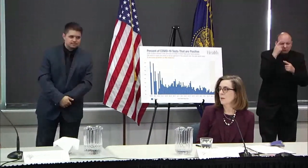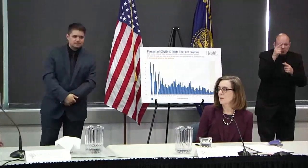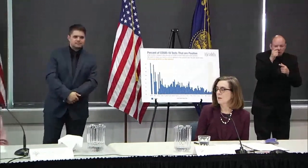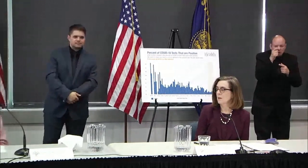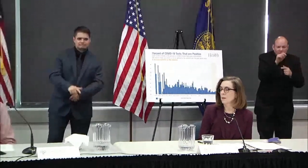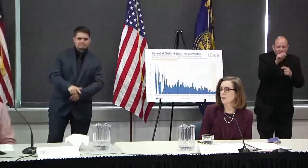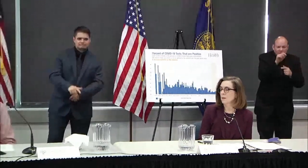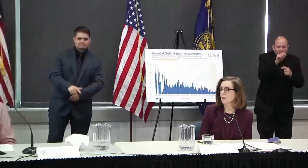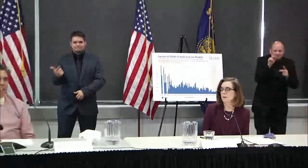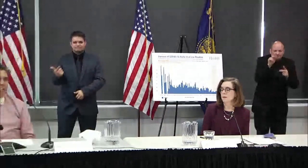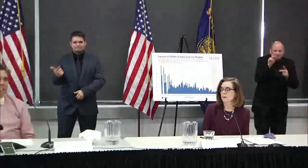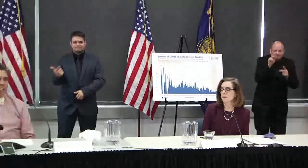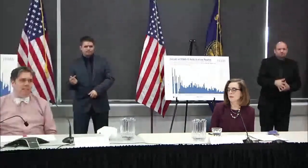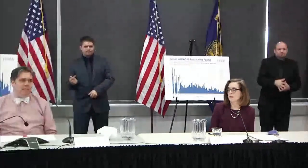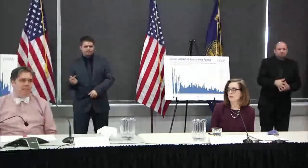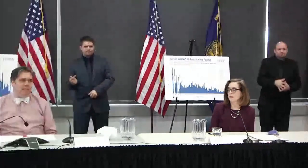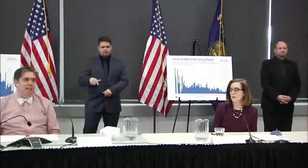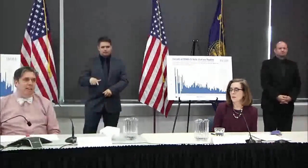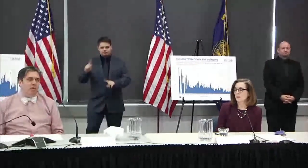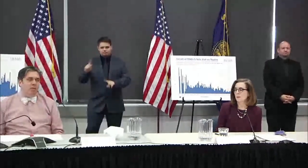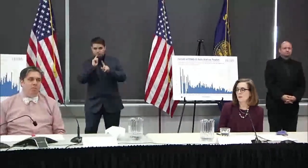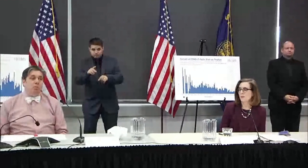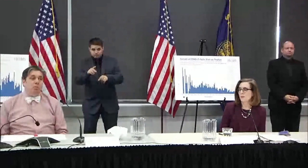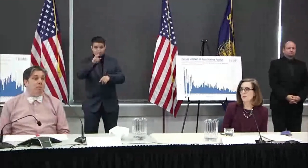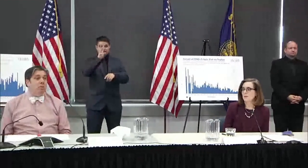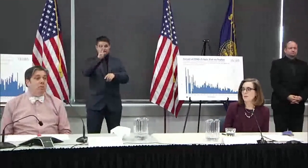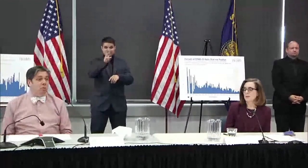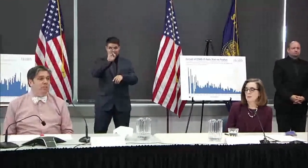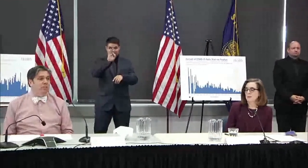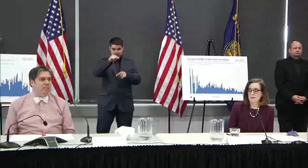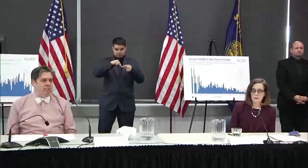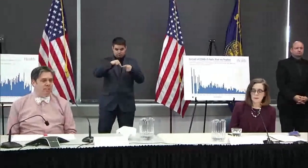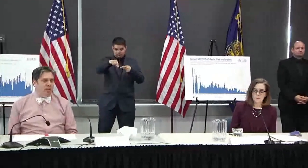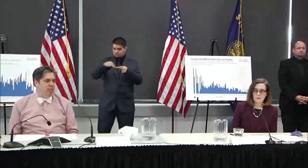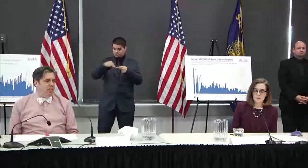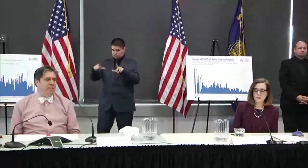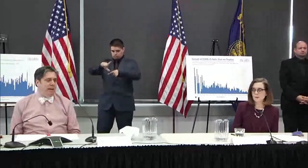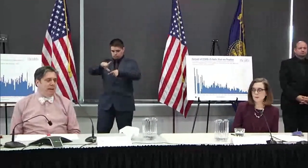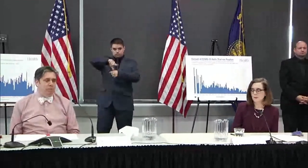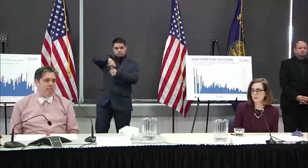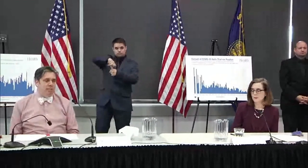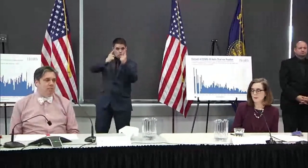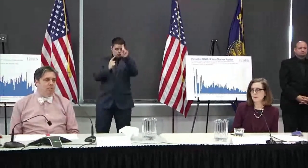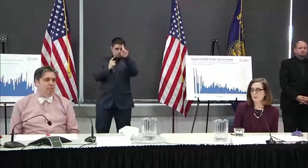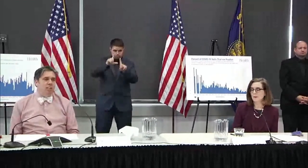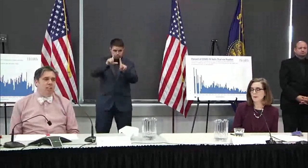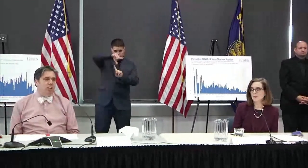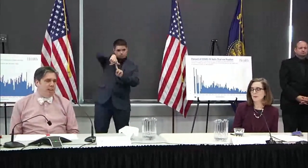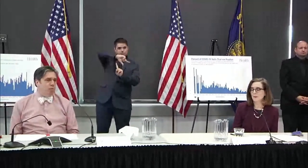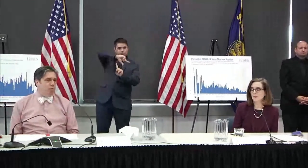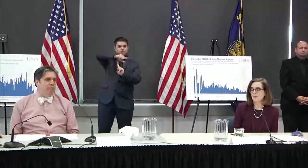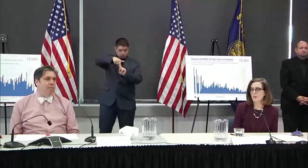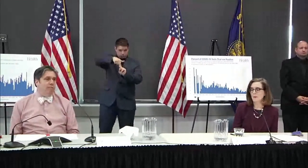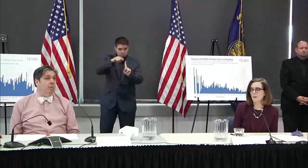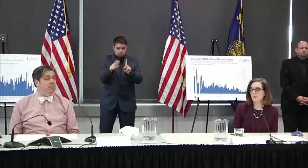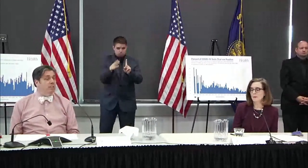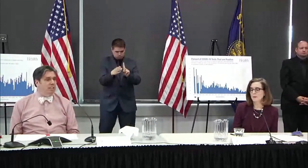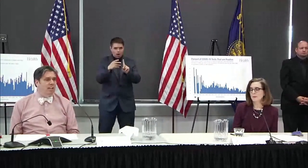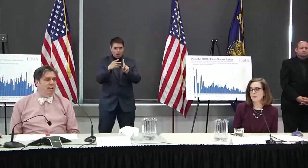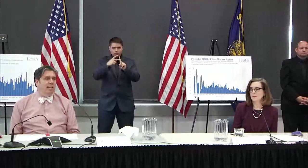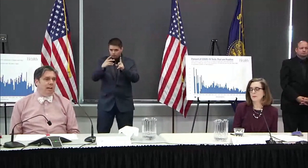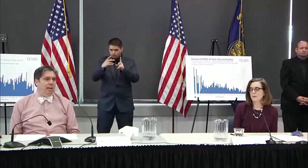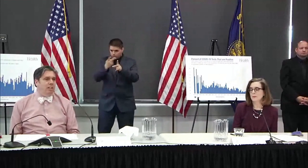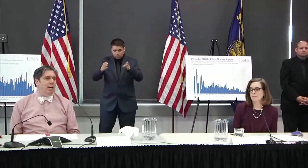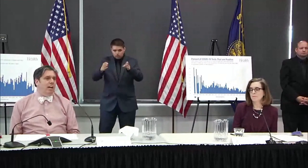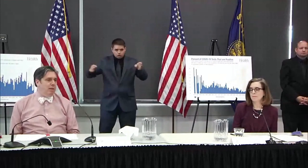of distance, if we look at a space and say, most people know the square footage of their establishment. So if you say 35 square feet per